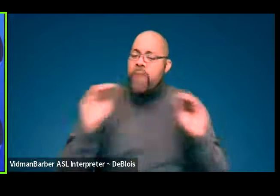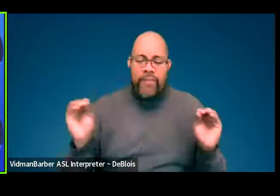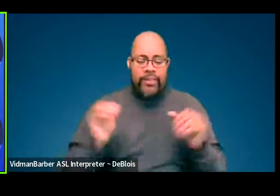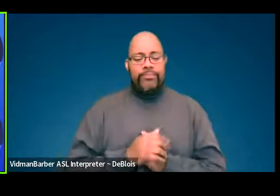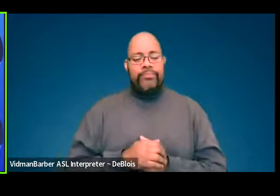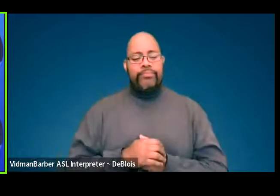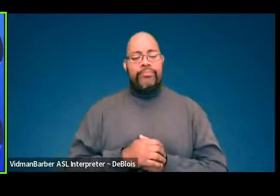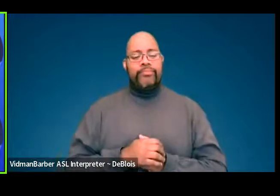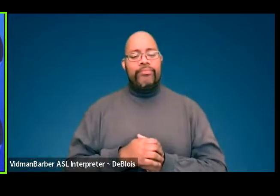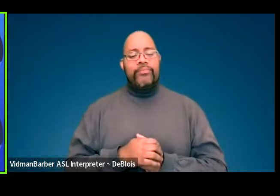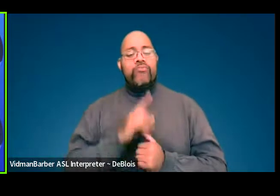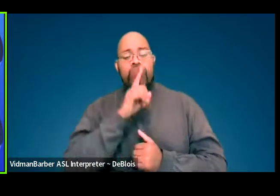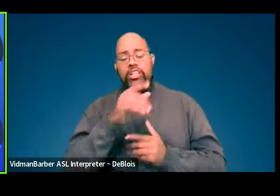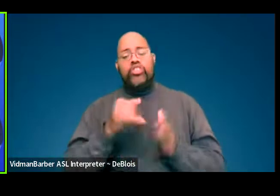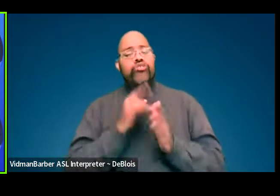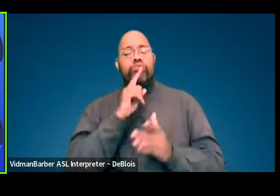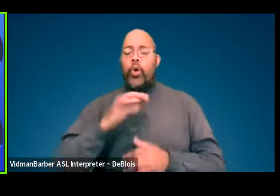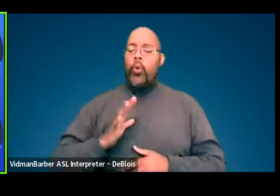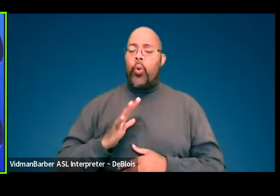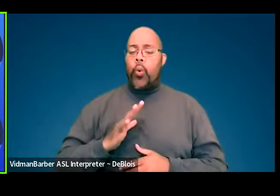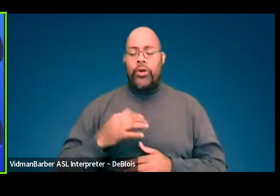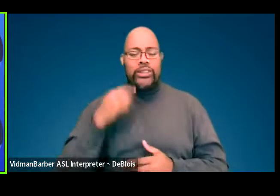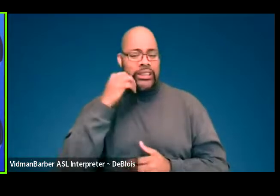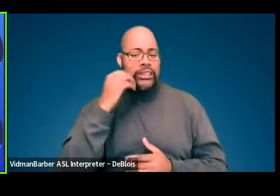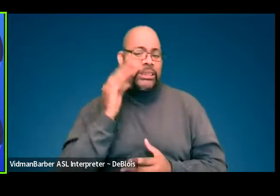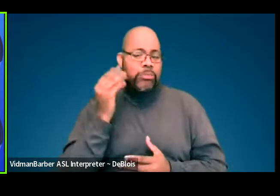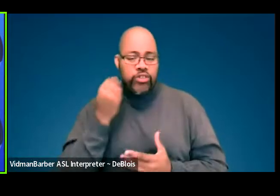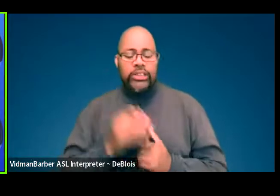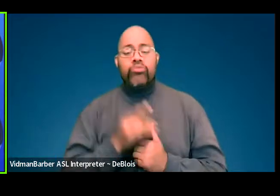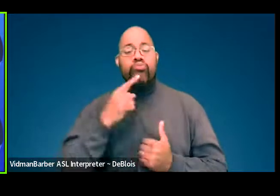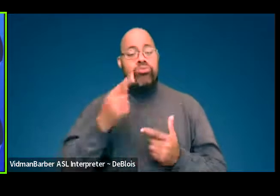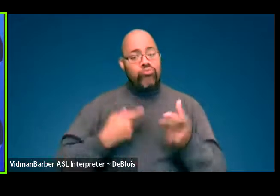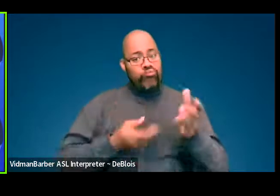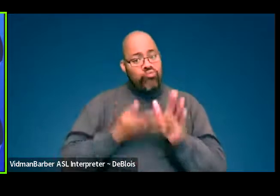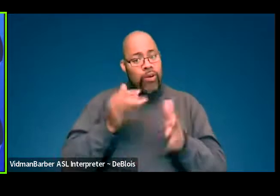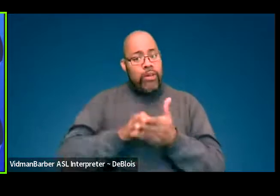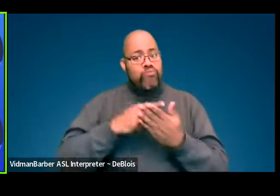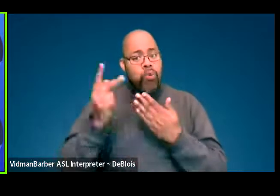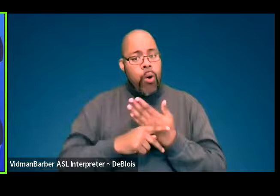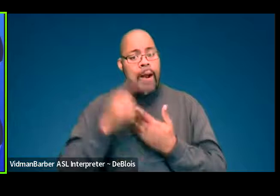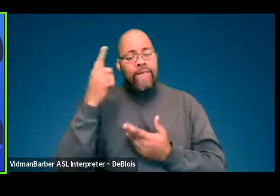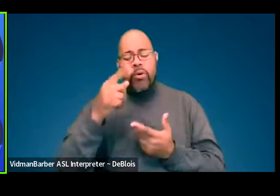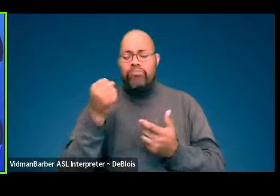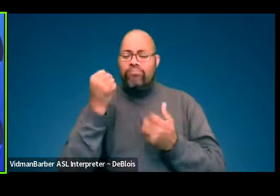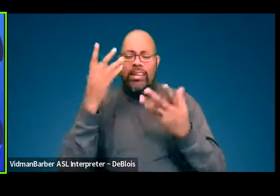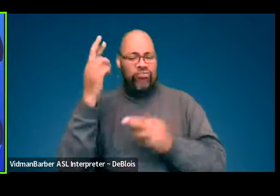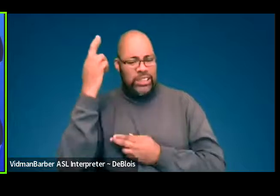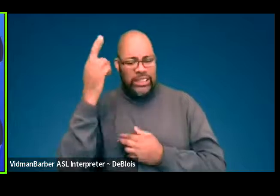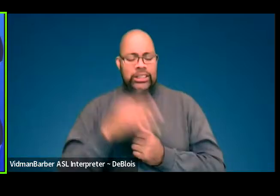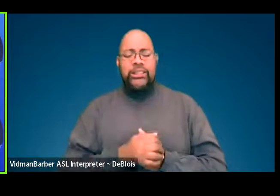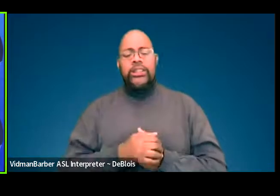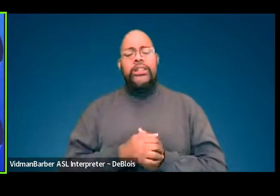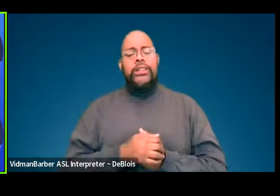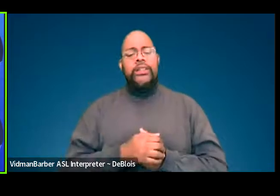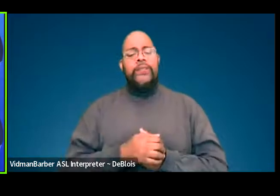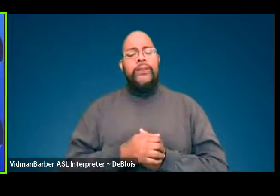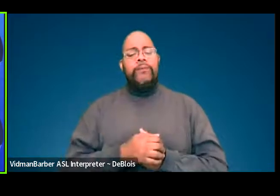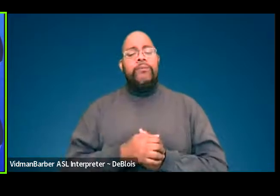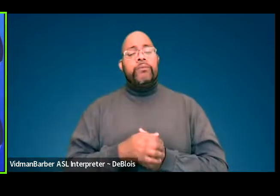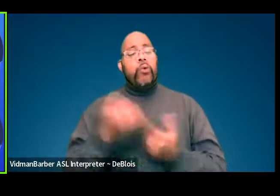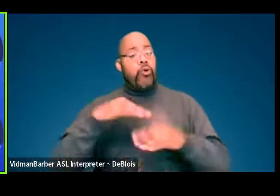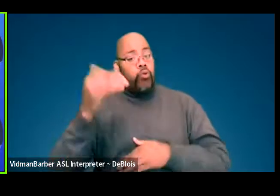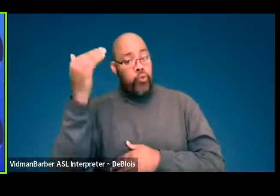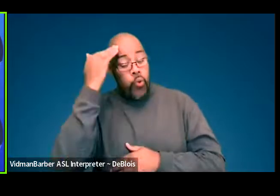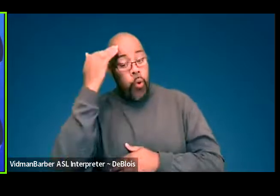anything, and it's really just a cool experience. And we run this program, for a number of reasons. As we